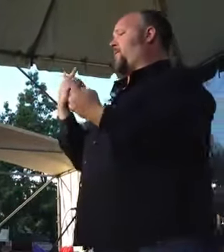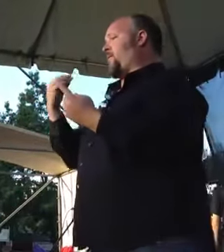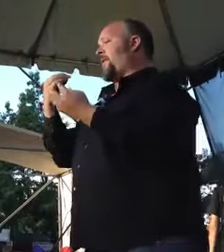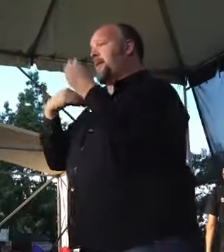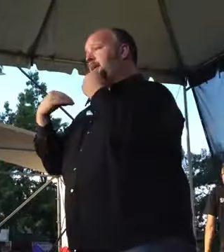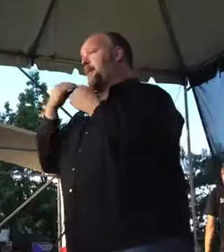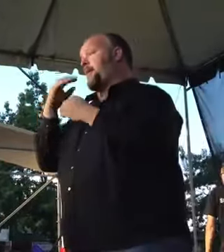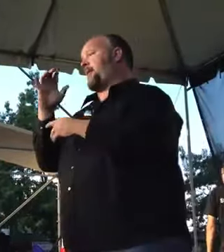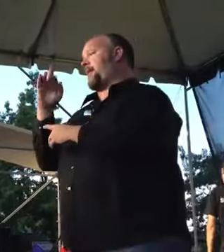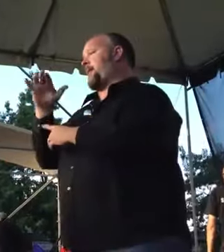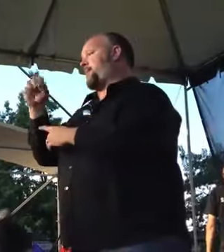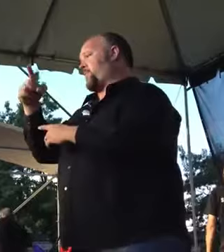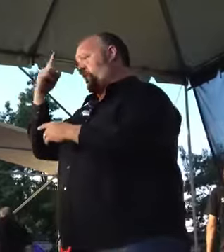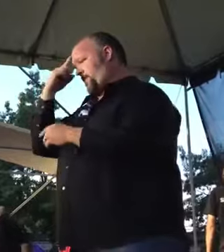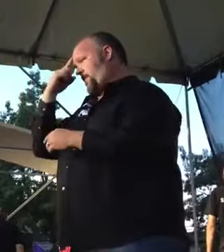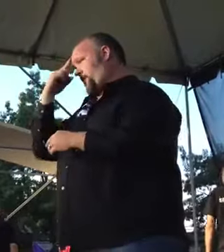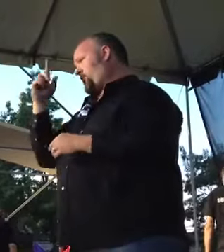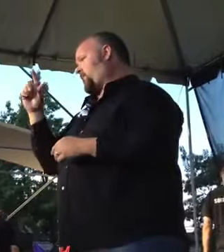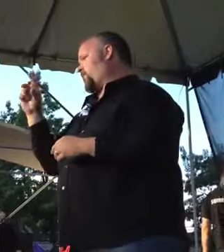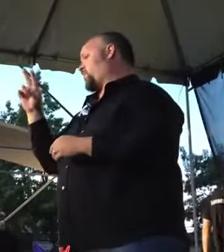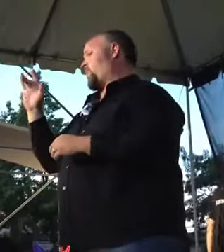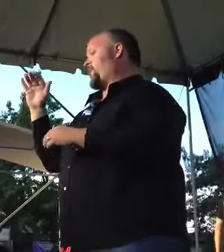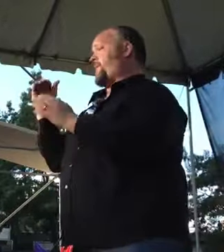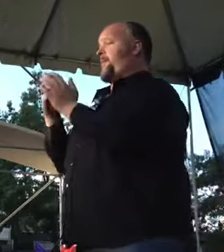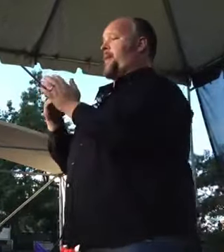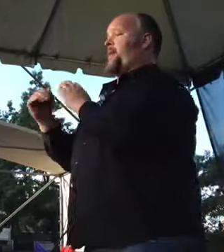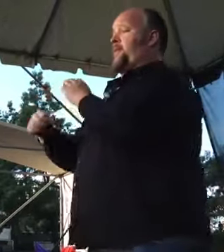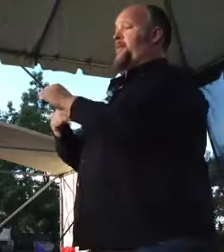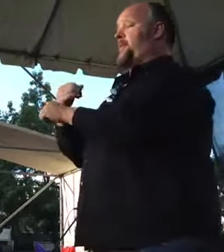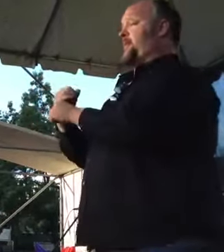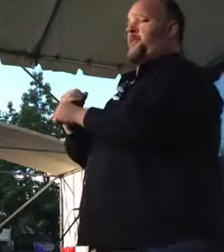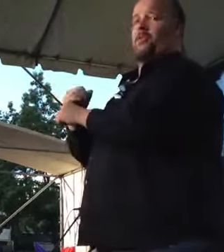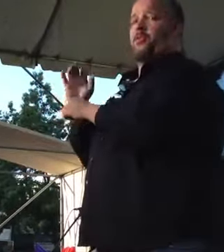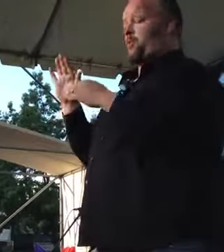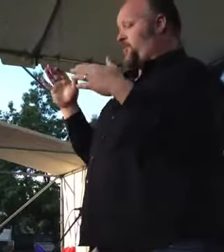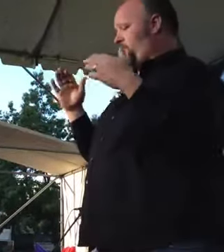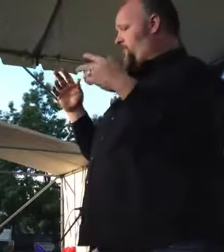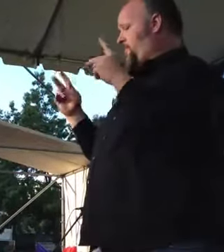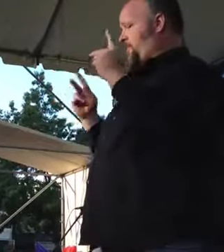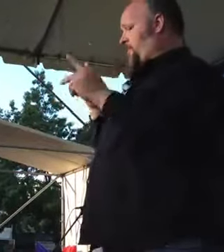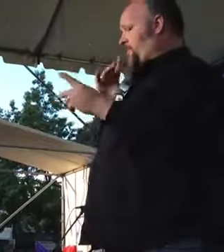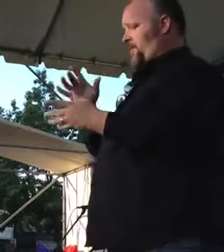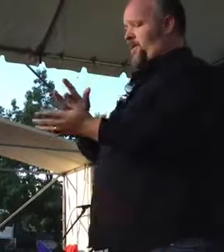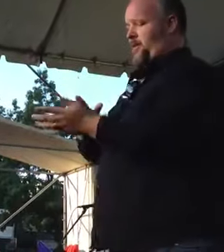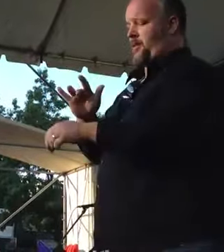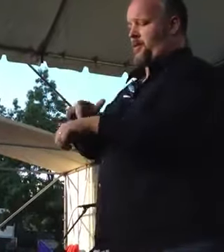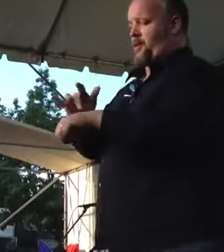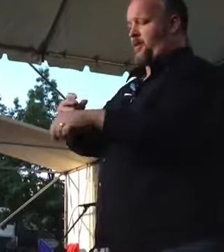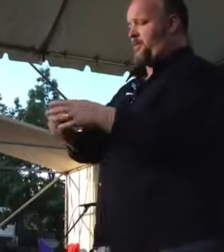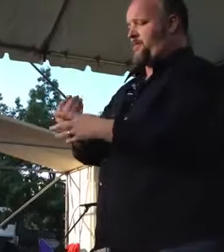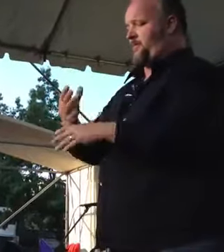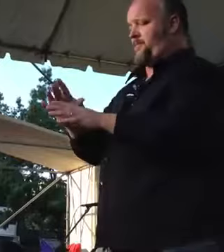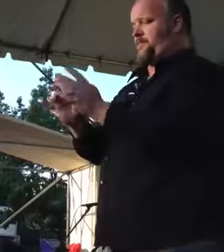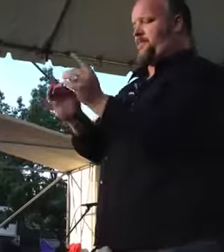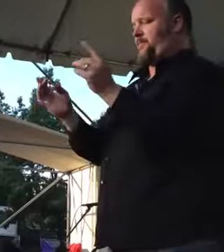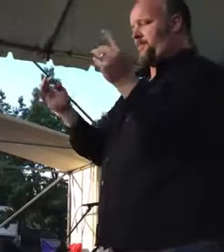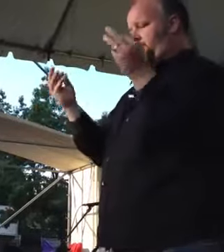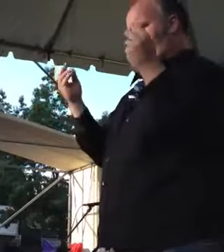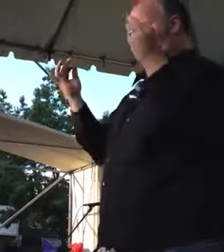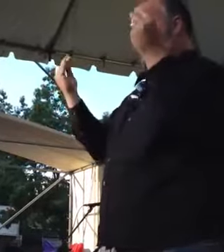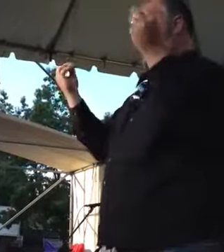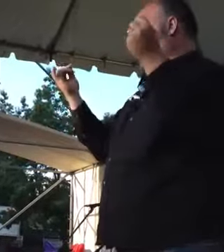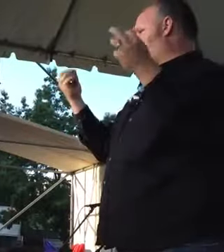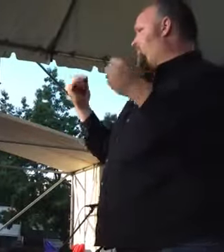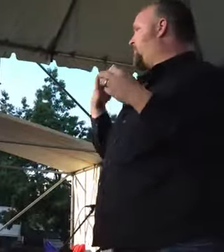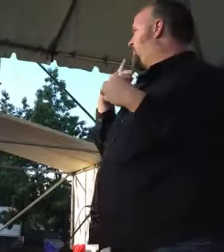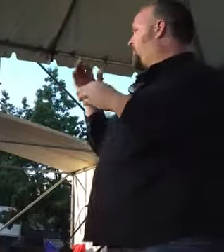ingesting cannabis, you got to think in that 25,000 years, at some point somebody must have been handling some of that plant and getting some of that sticky resin on their hand, you know,